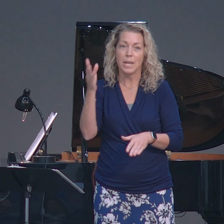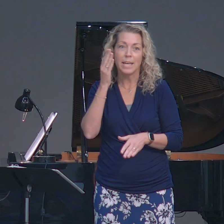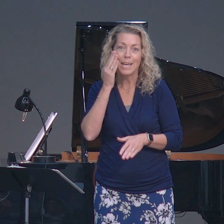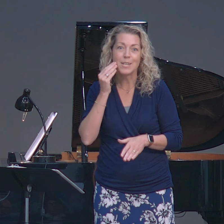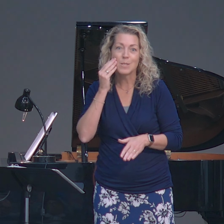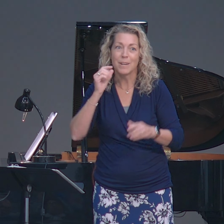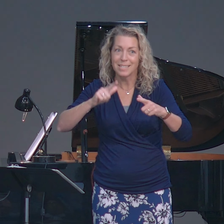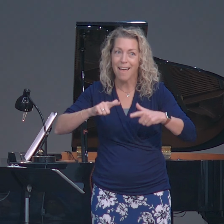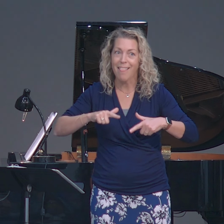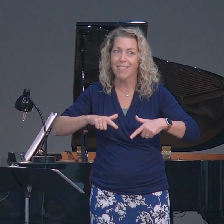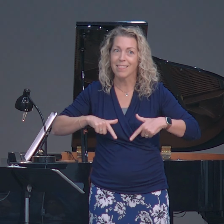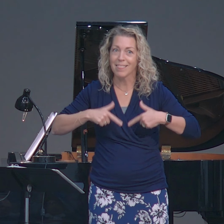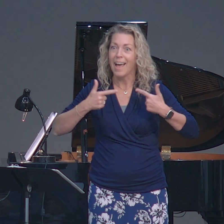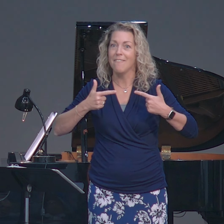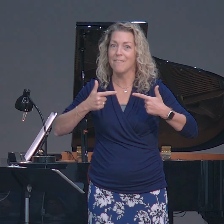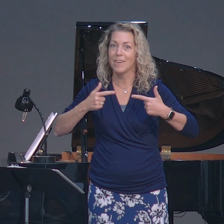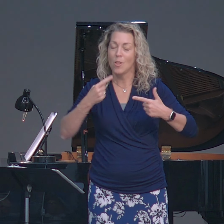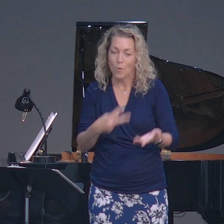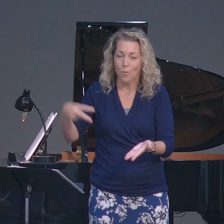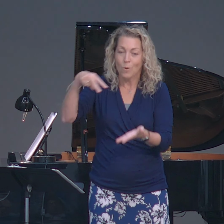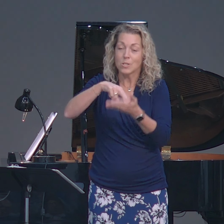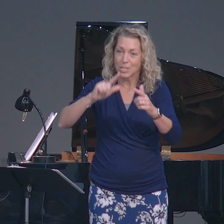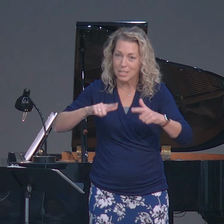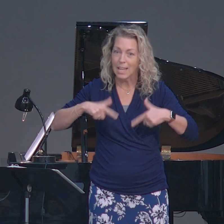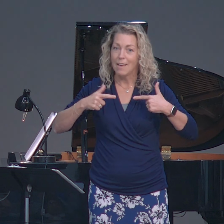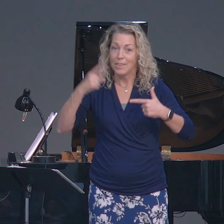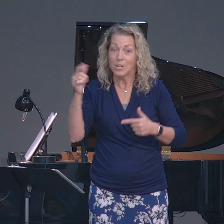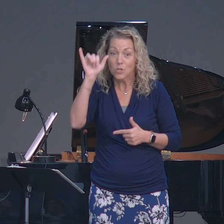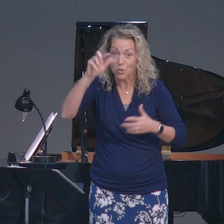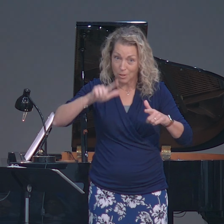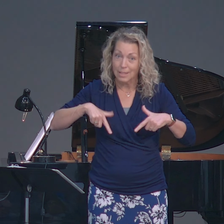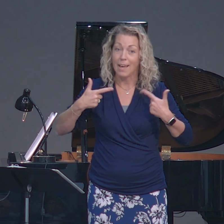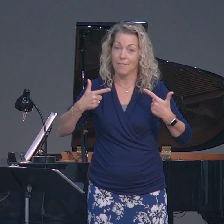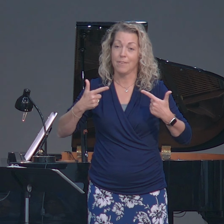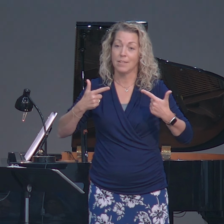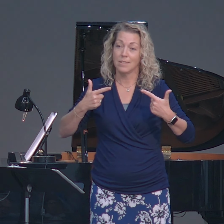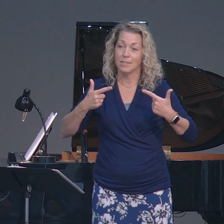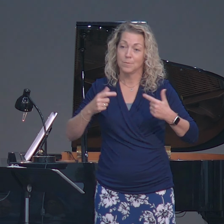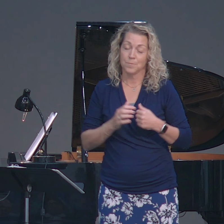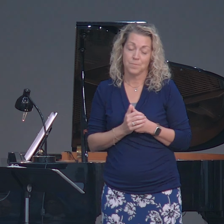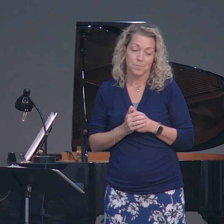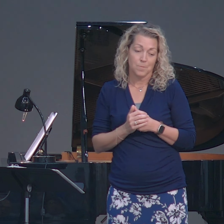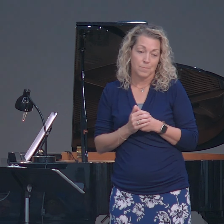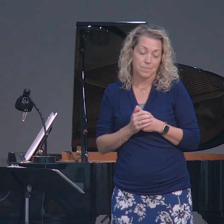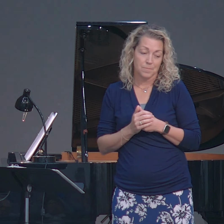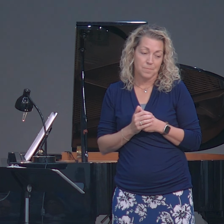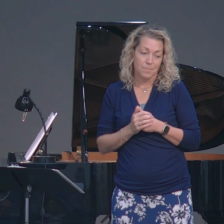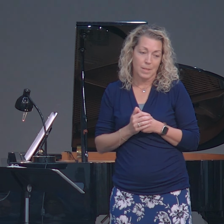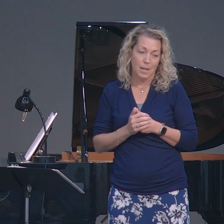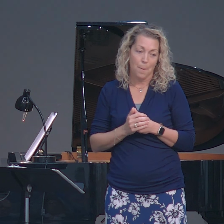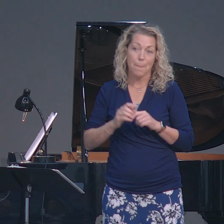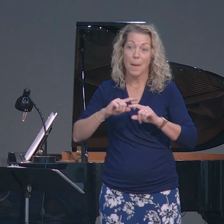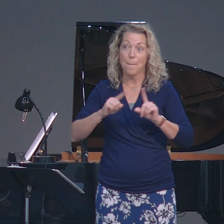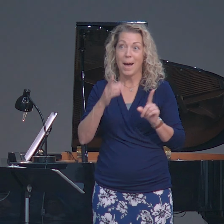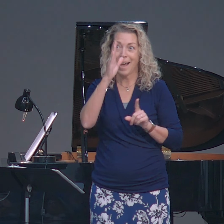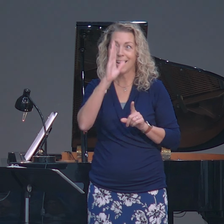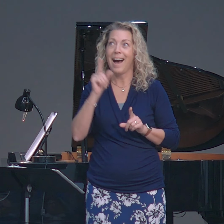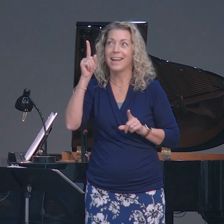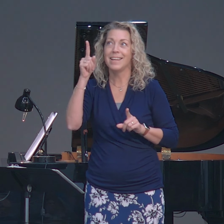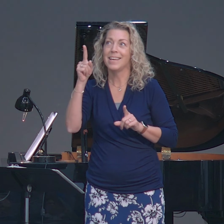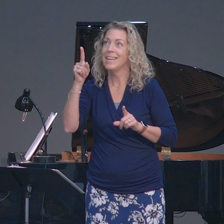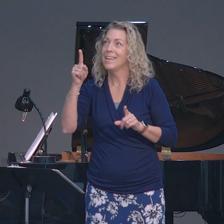life, resurrection life, eternal life. But God, being rich